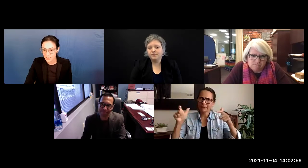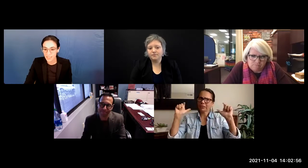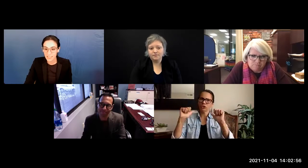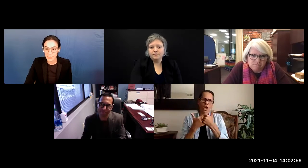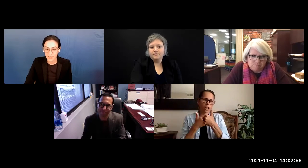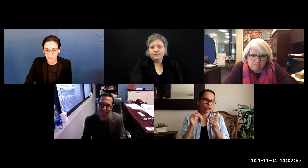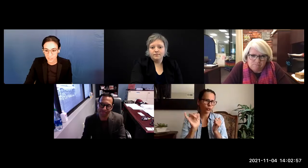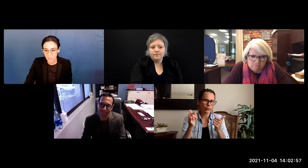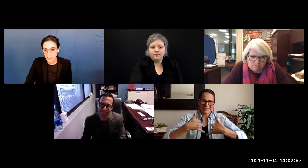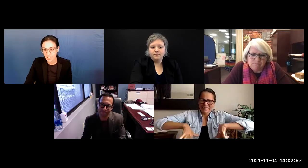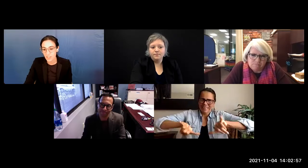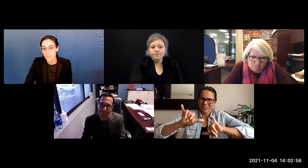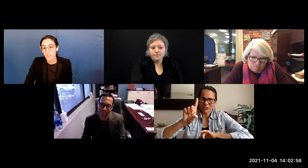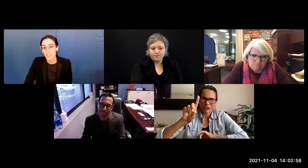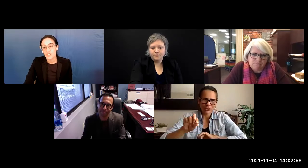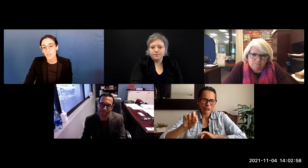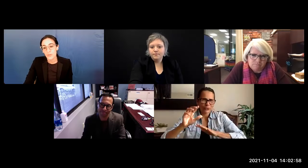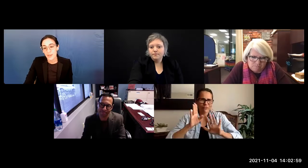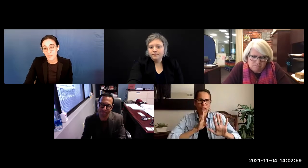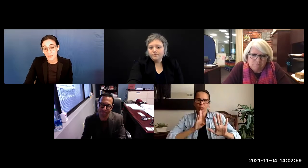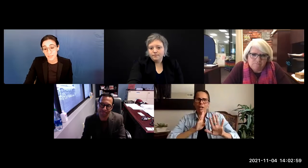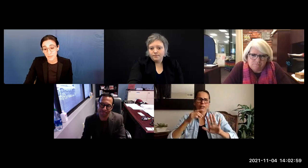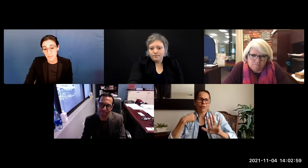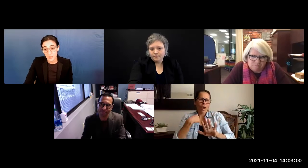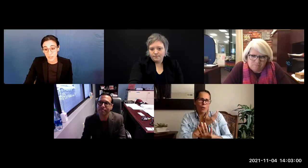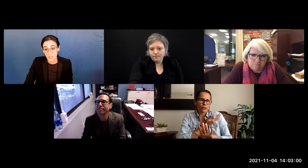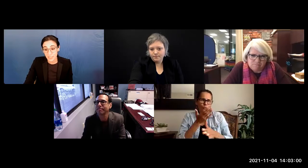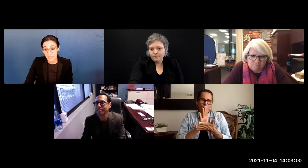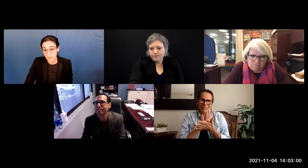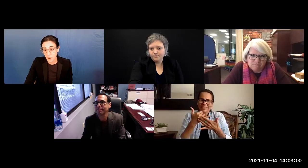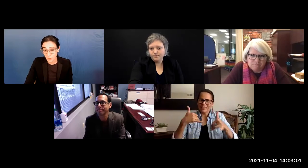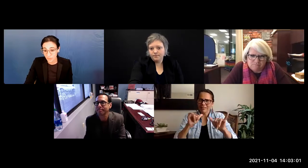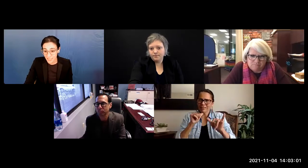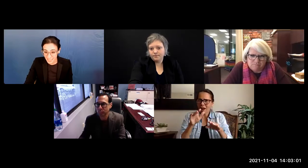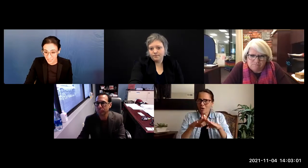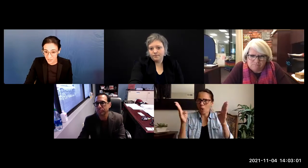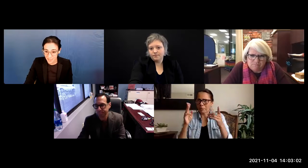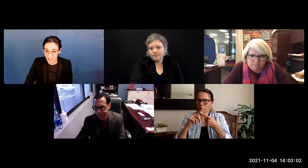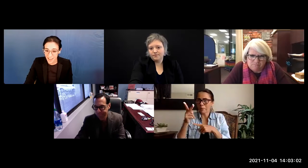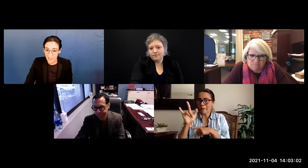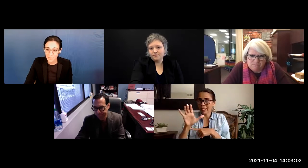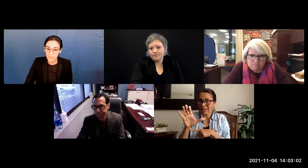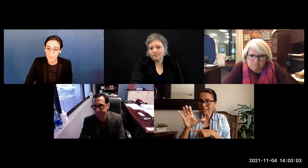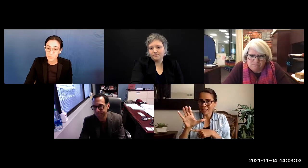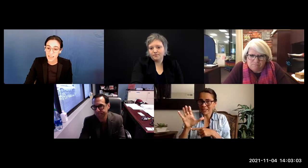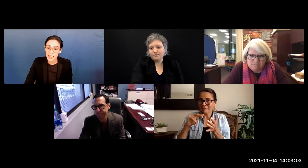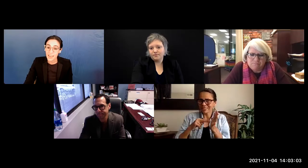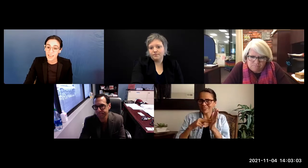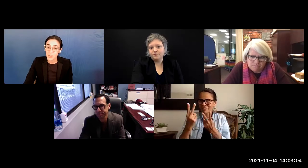a difficult challenge to contend with the home visits and whatnot. But